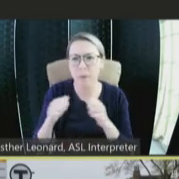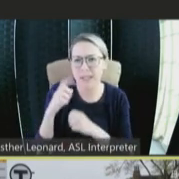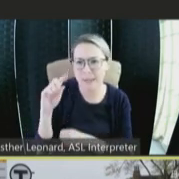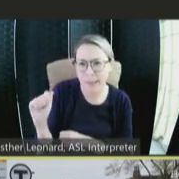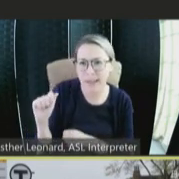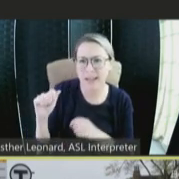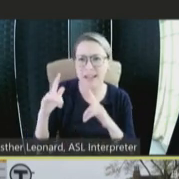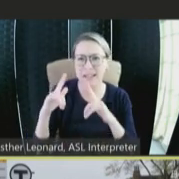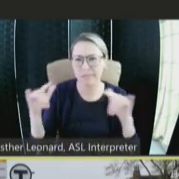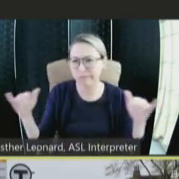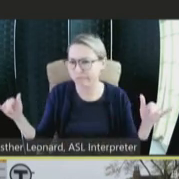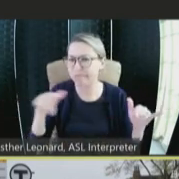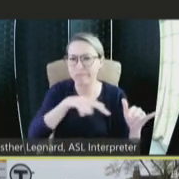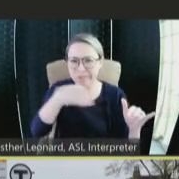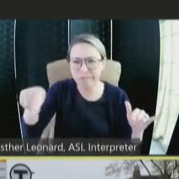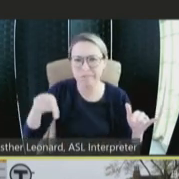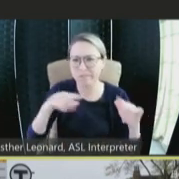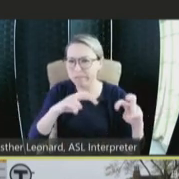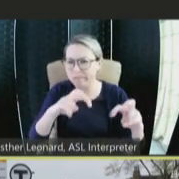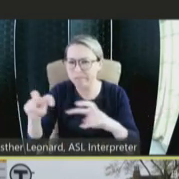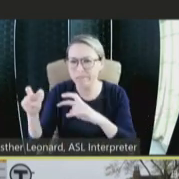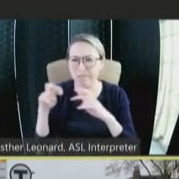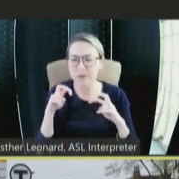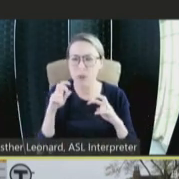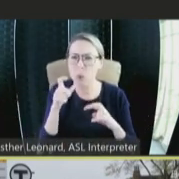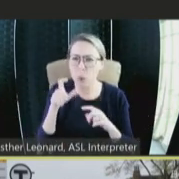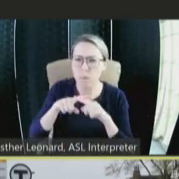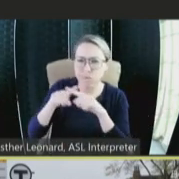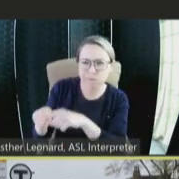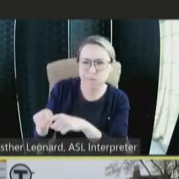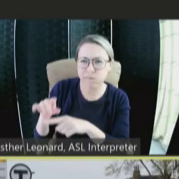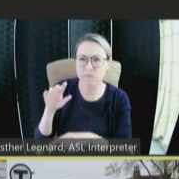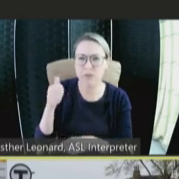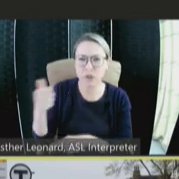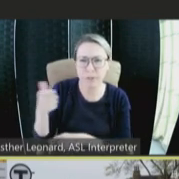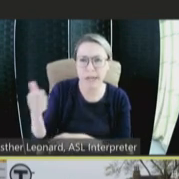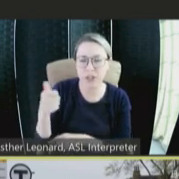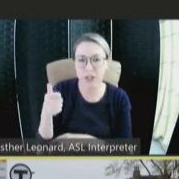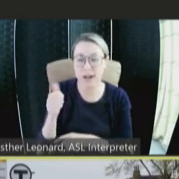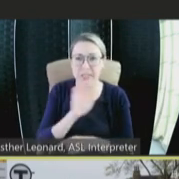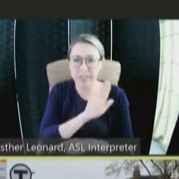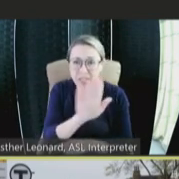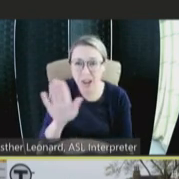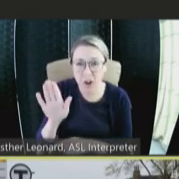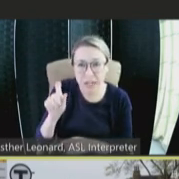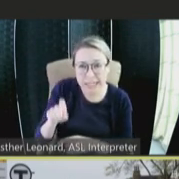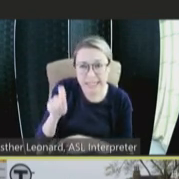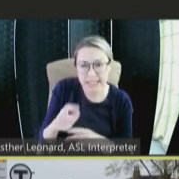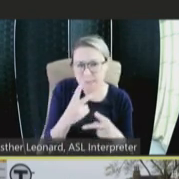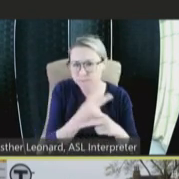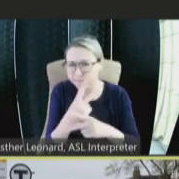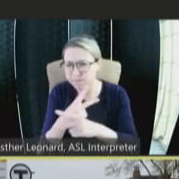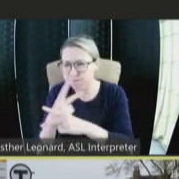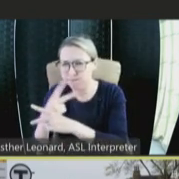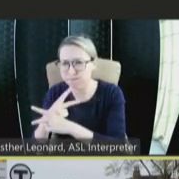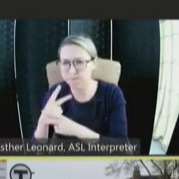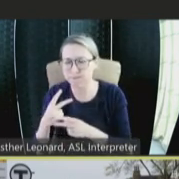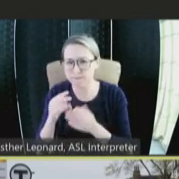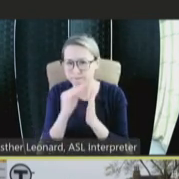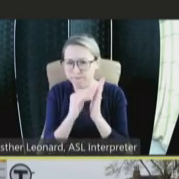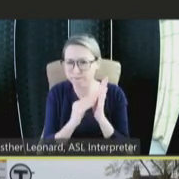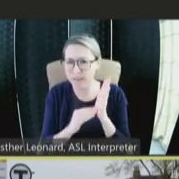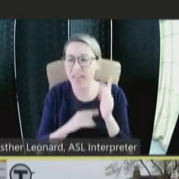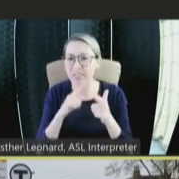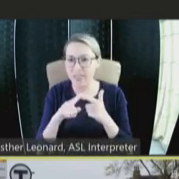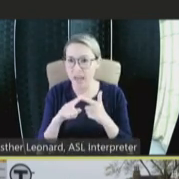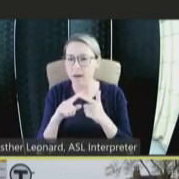cetera. And we want to look at the needs of all of those folks and then figure out how to modify